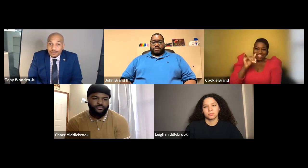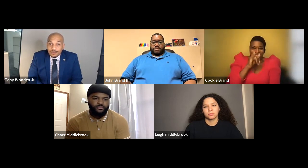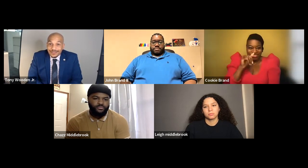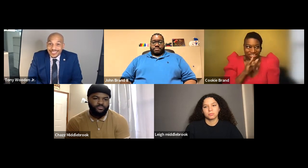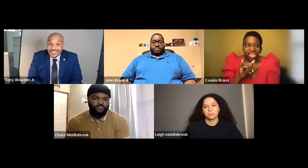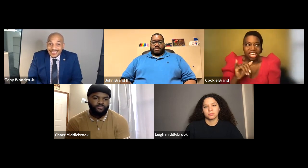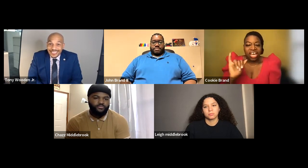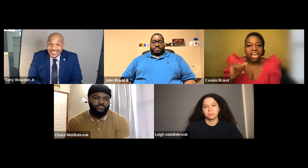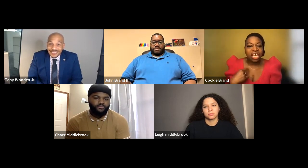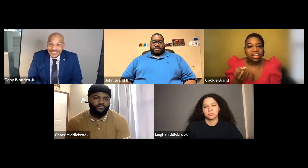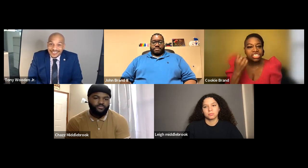that family and I felt completely